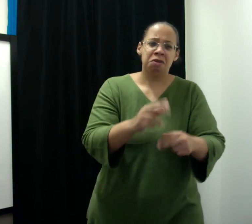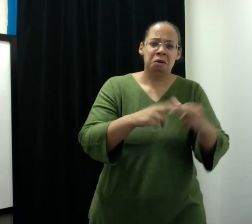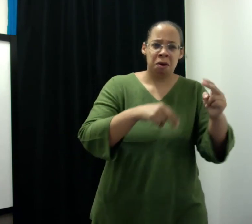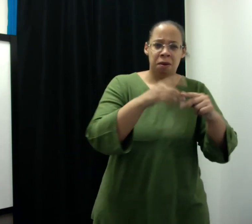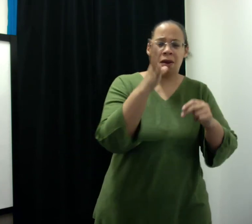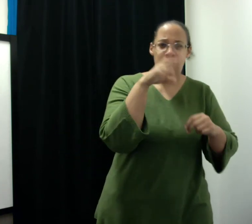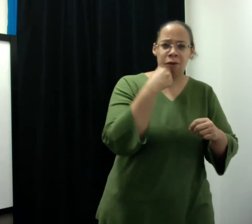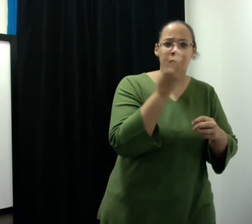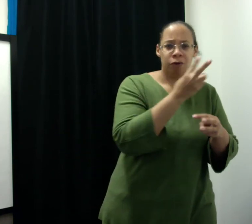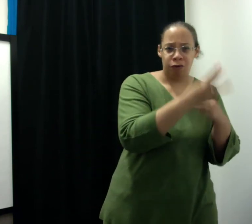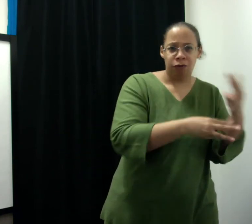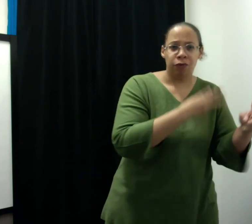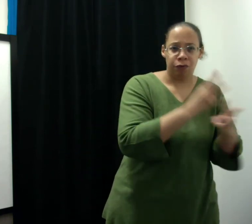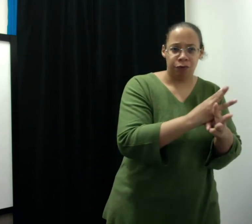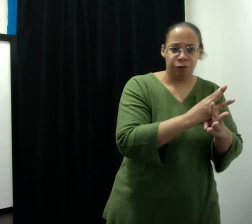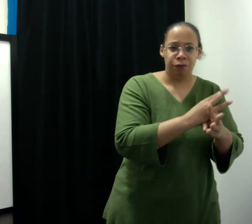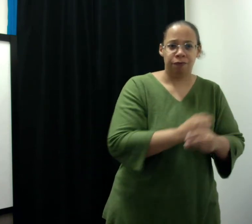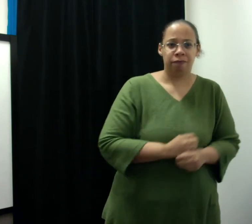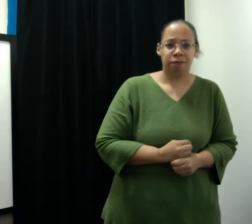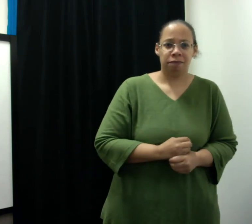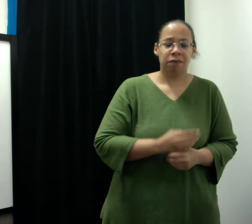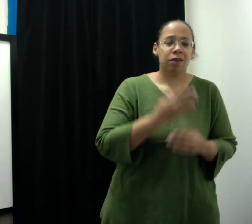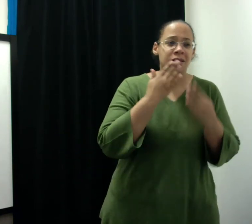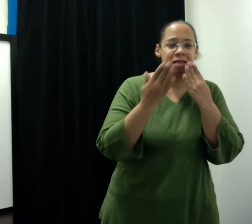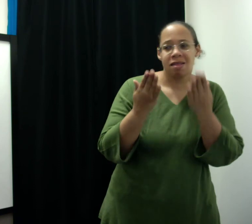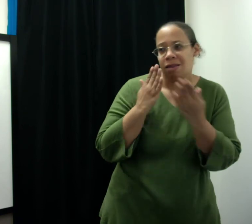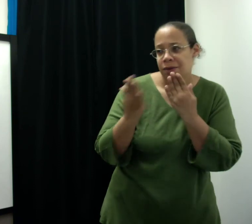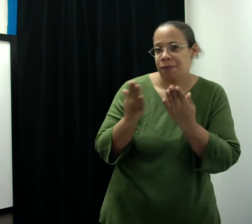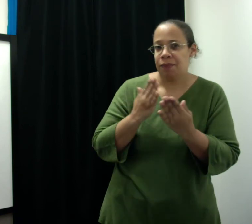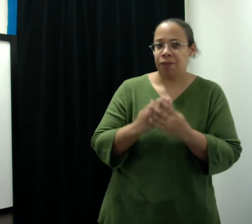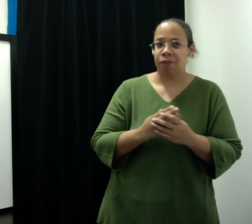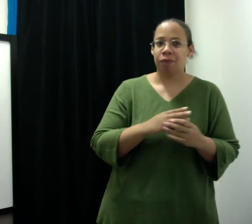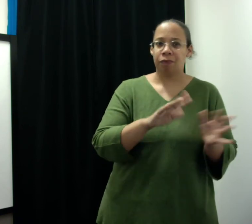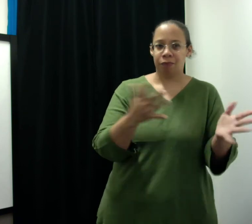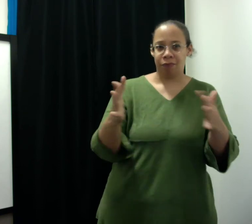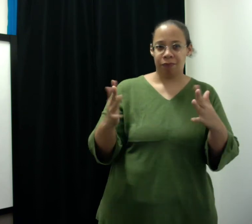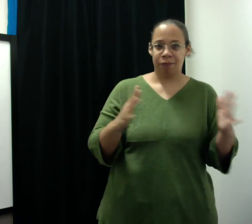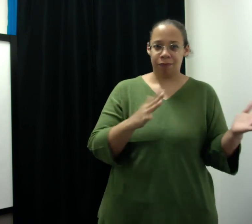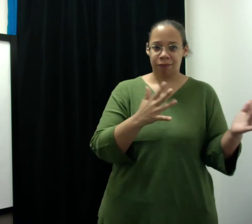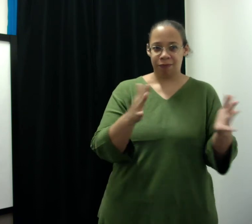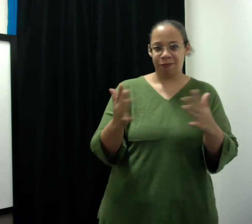Thank you. Thank you so much. Thank you.